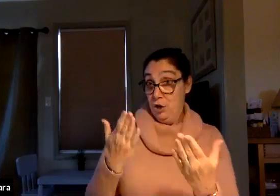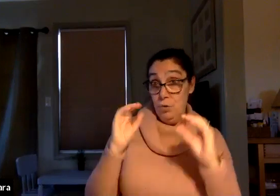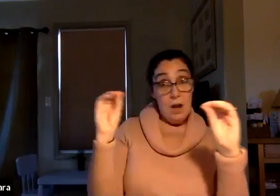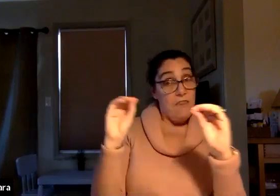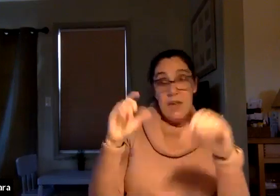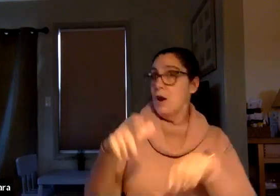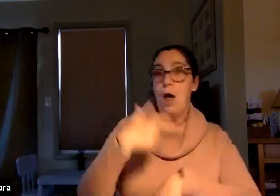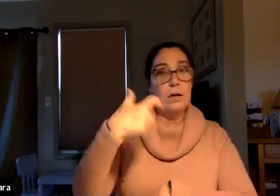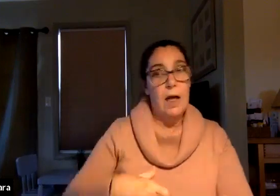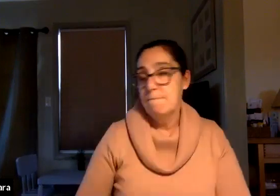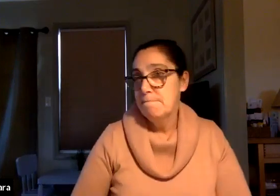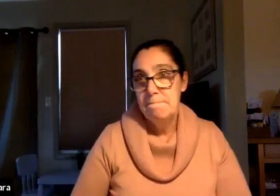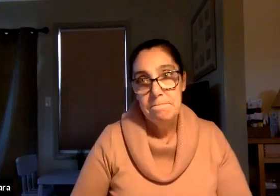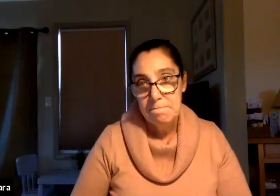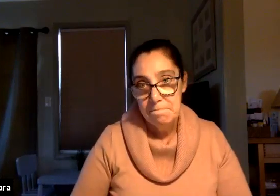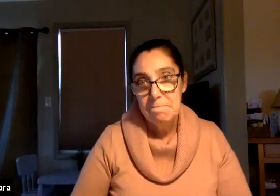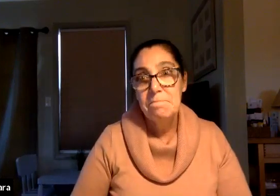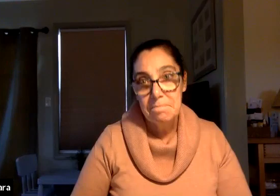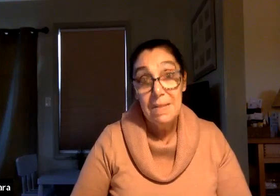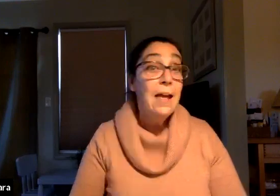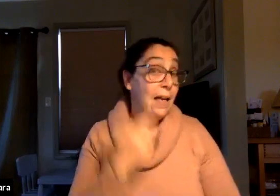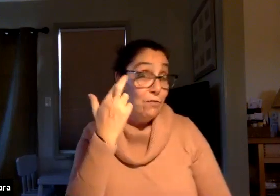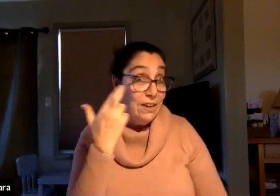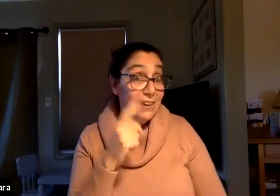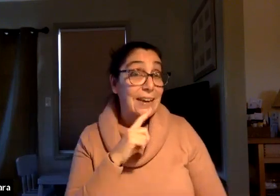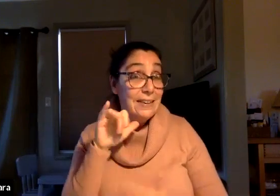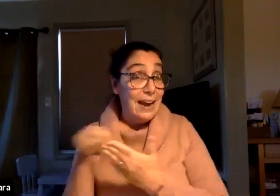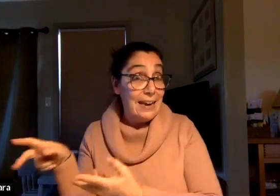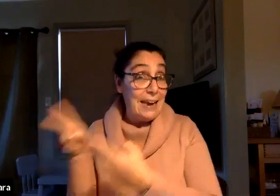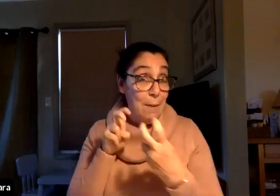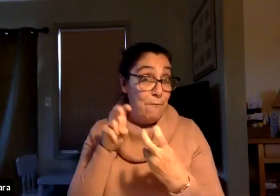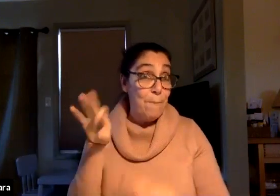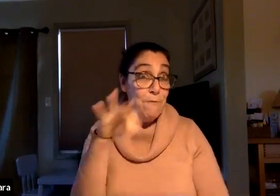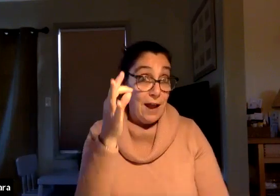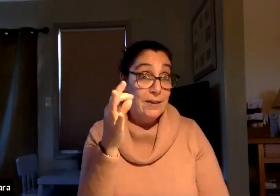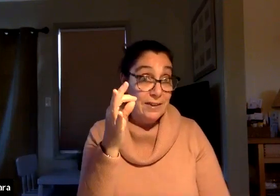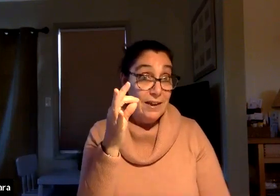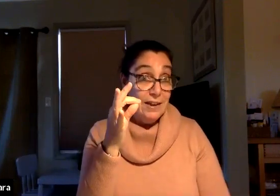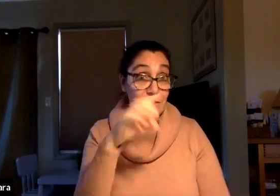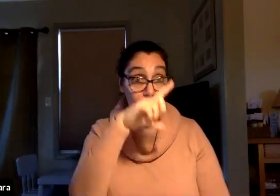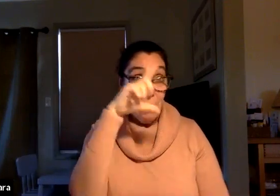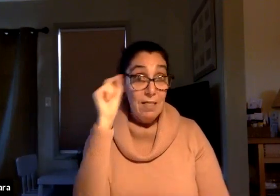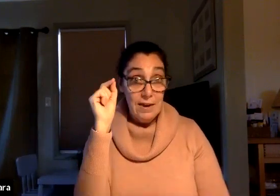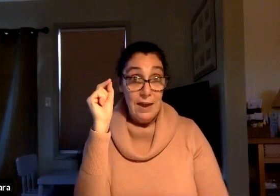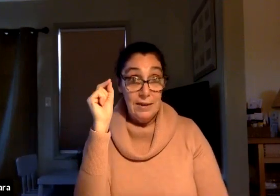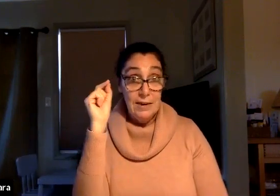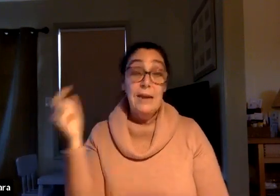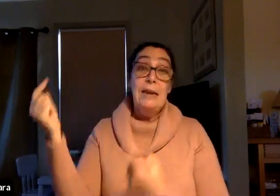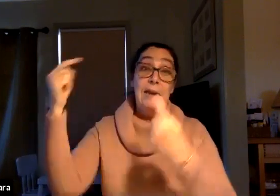you, nothing, long time. And the reason is that it came from France. So Gallaudet